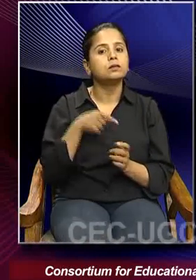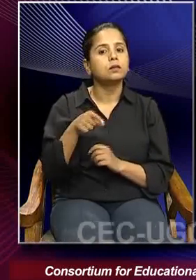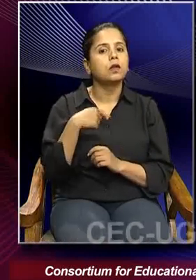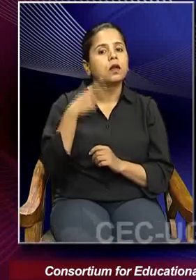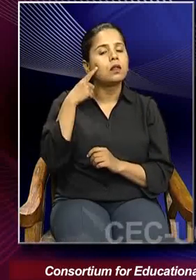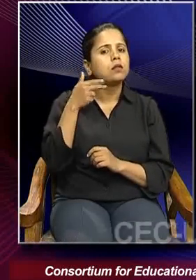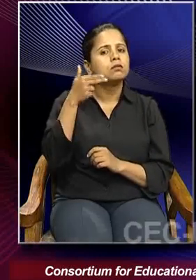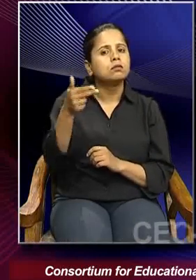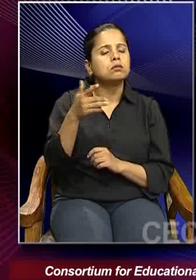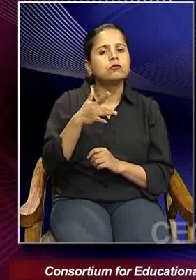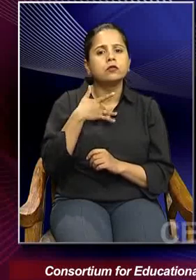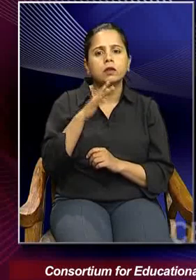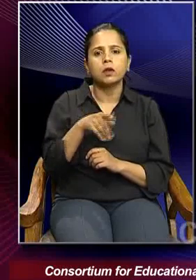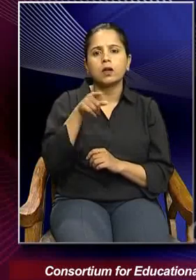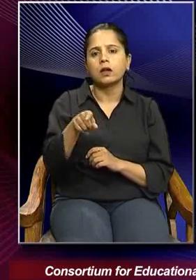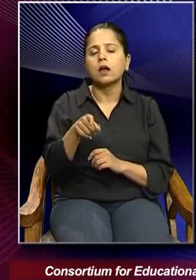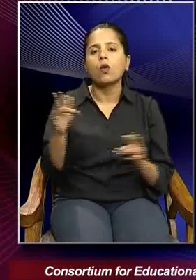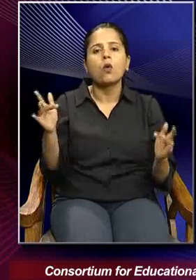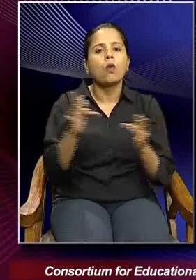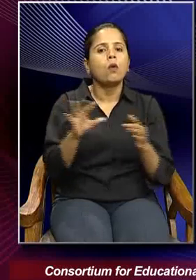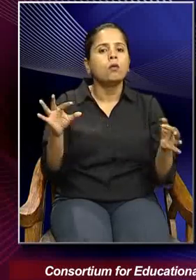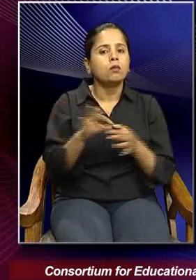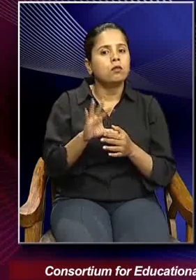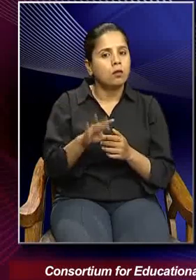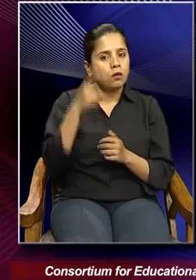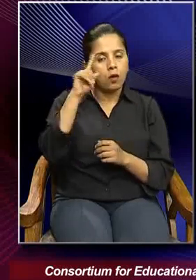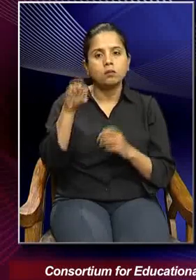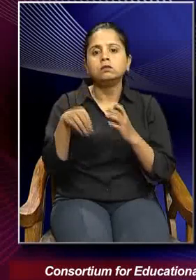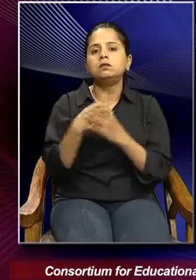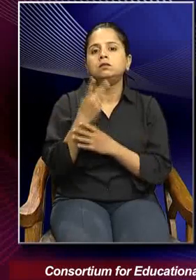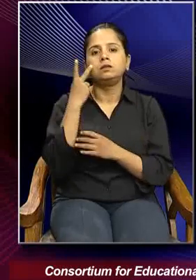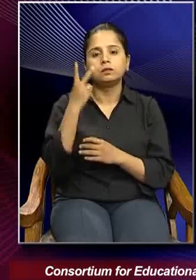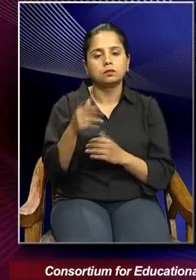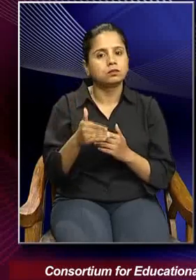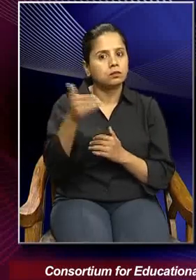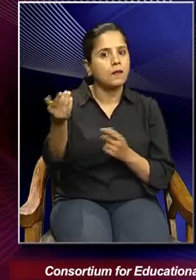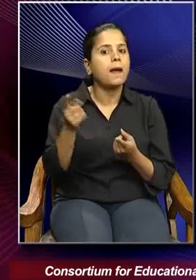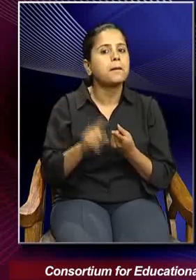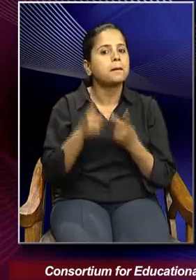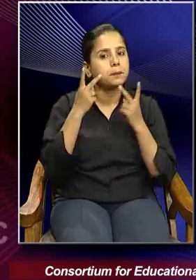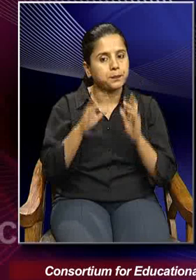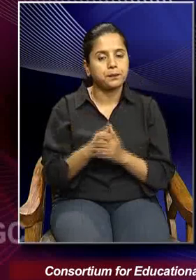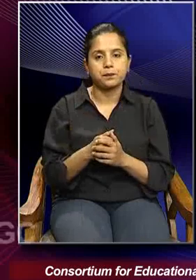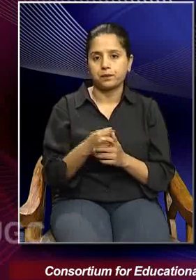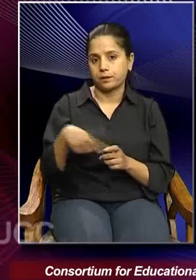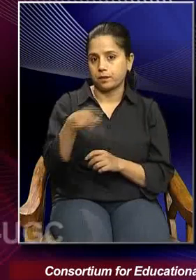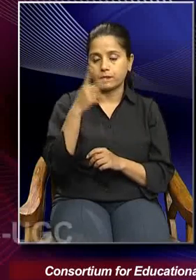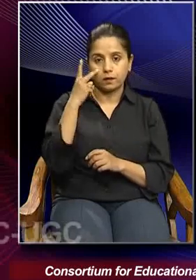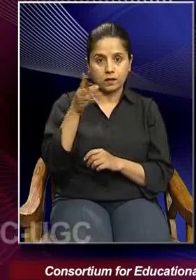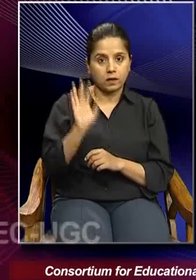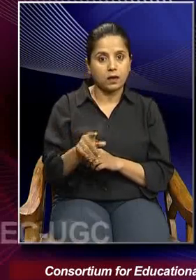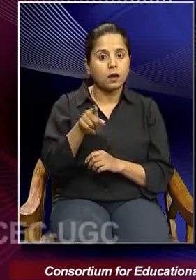considered to be in a contact for an evolution to take place. So when there has to